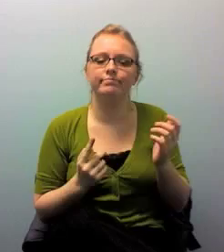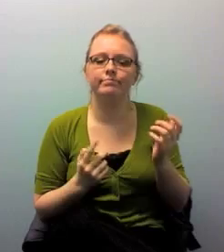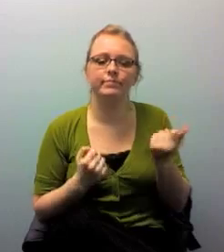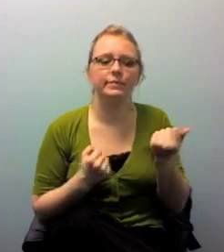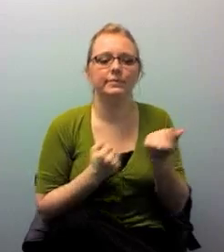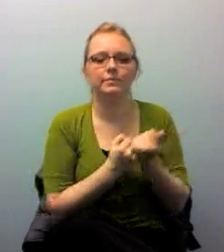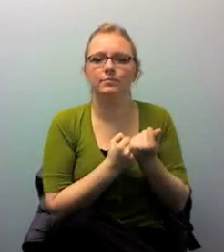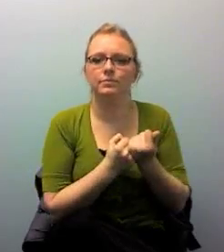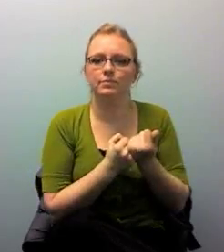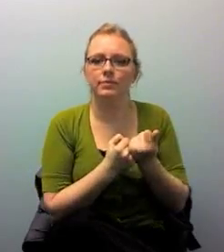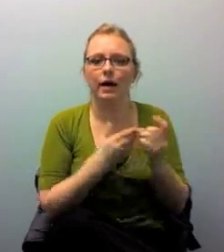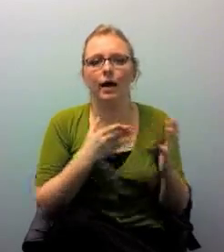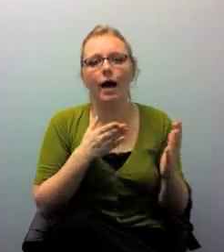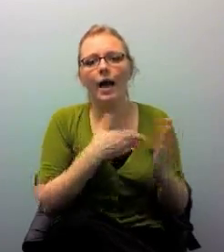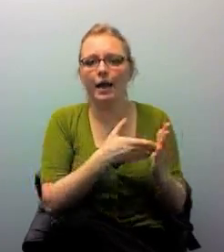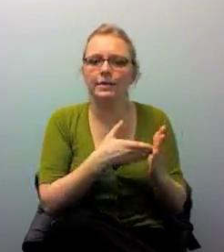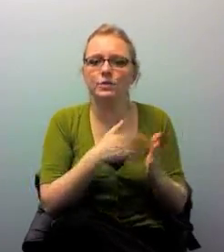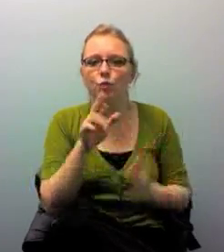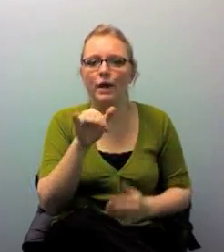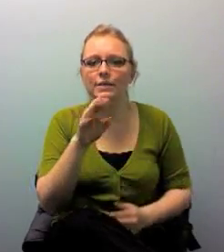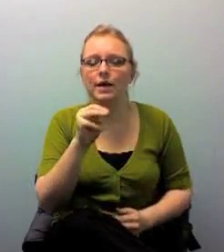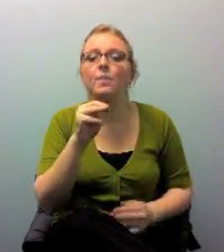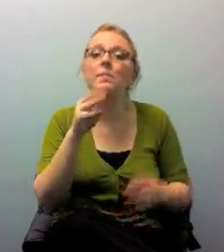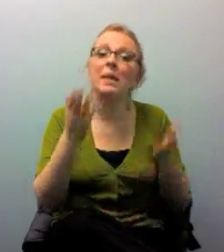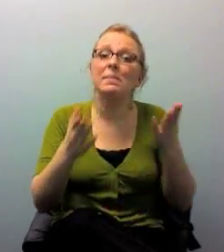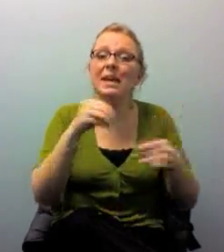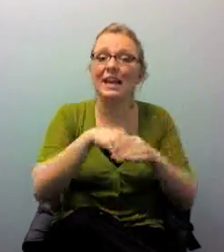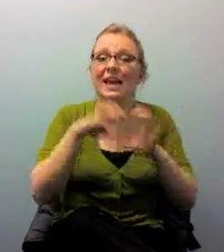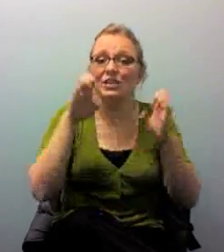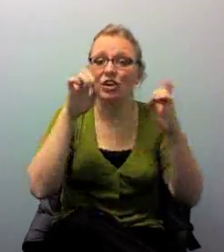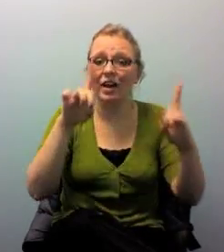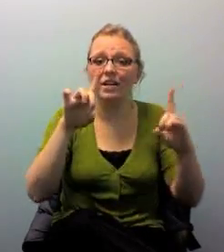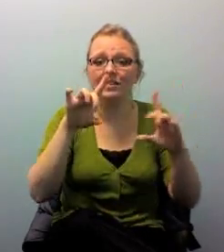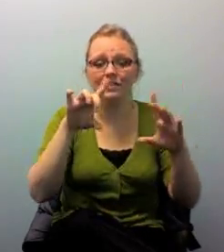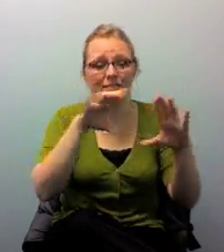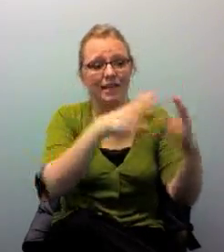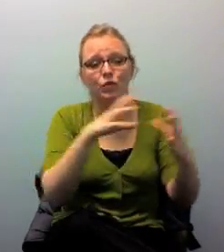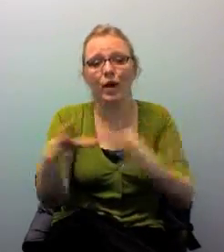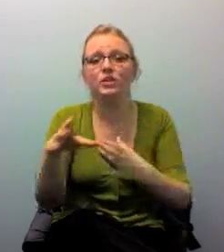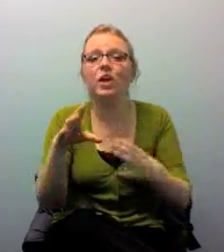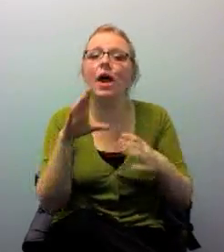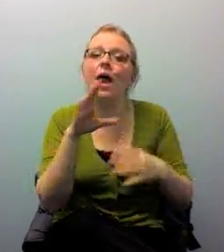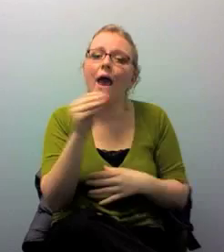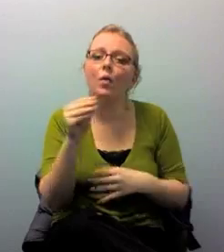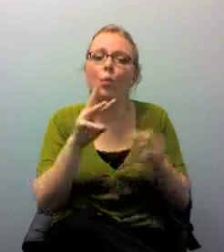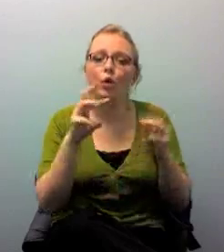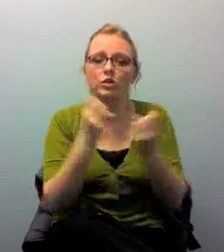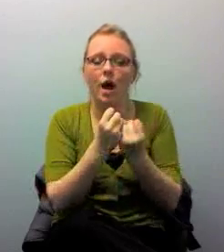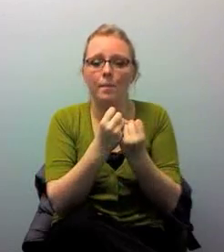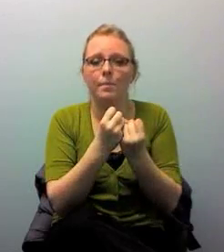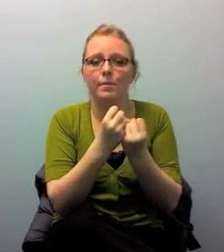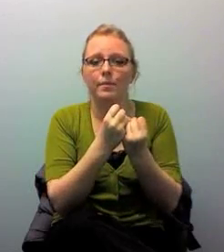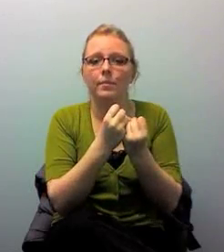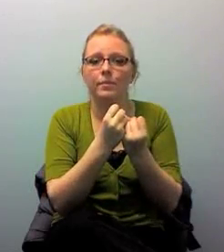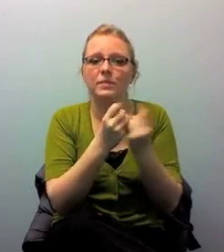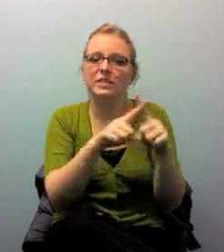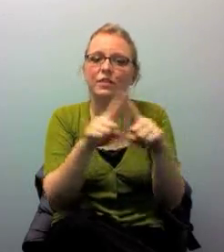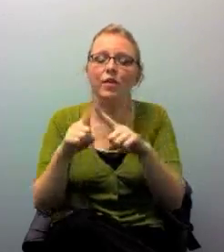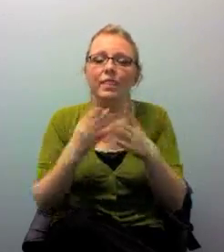accomplishing this may be through education sessions and workshop exercises. Find creative ways of bringing the youth together